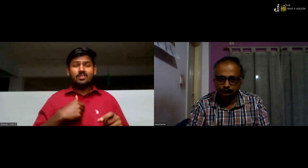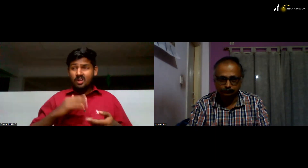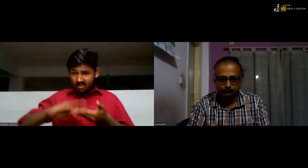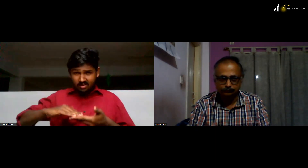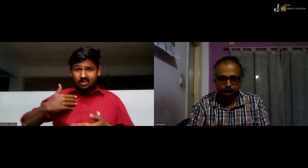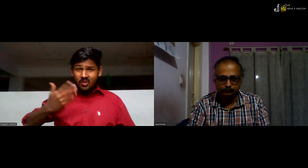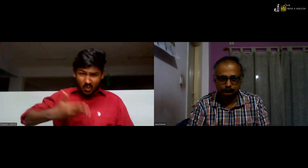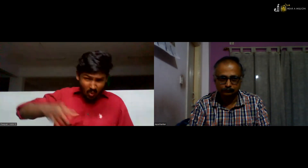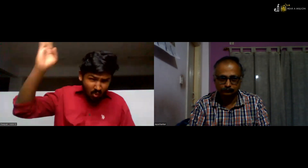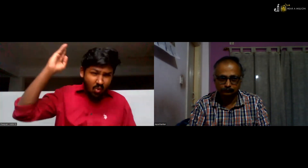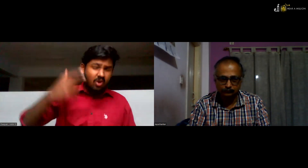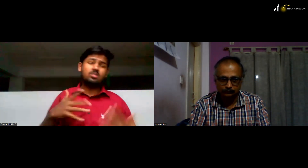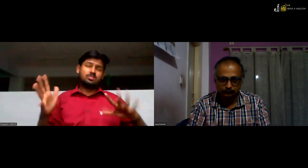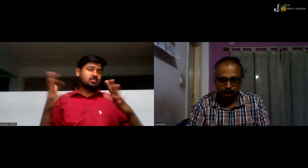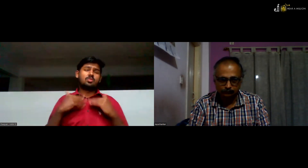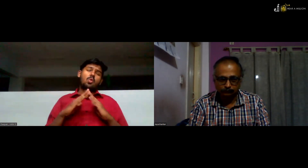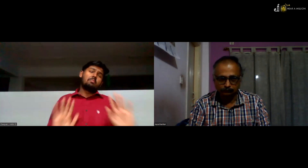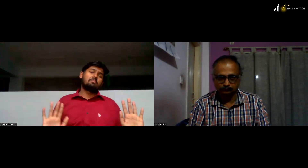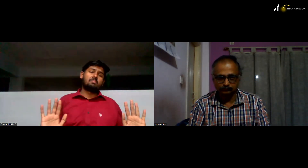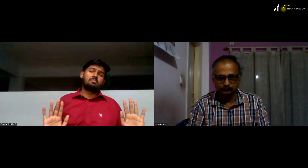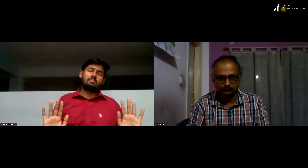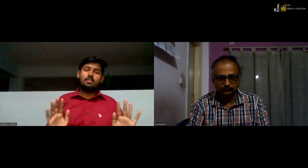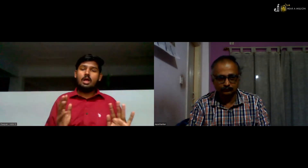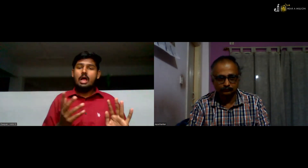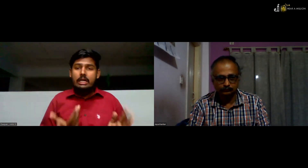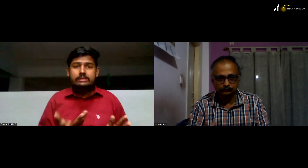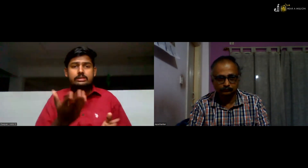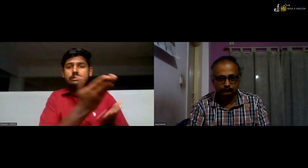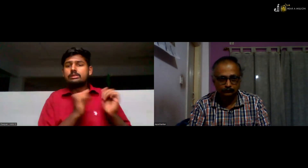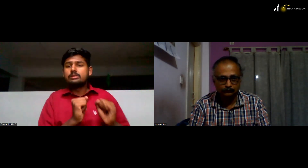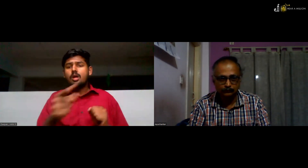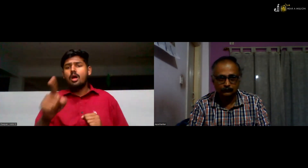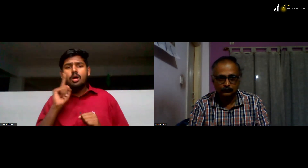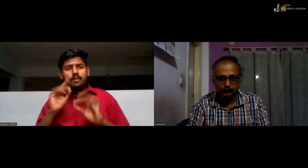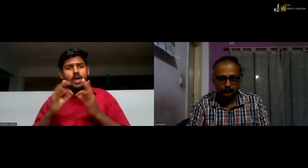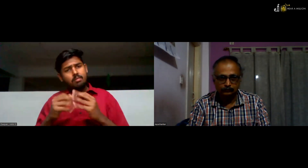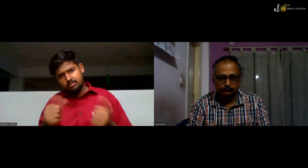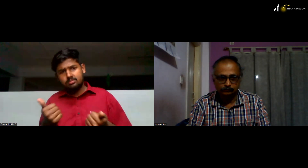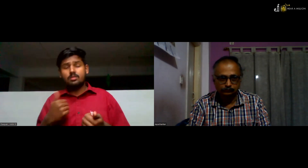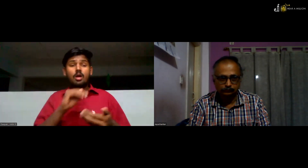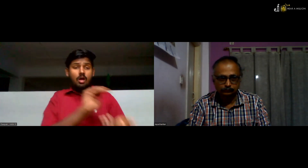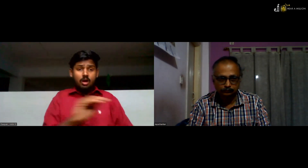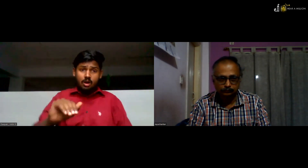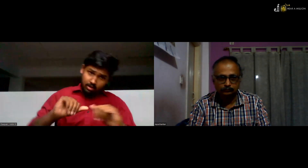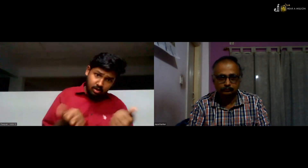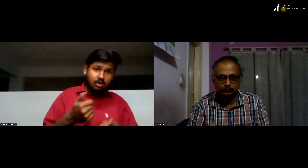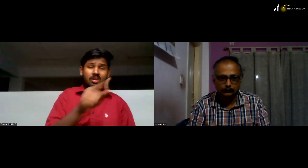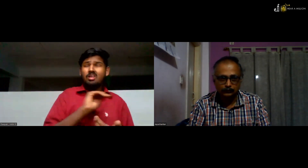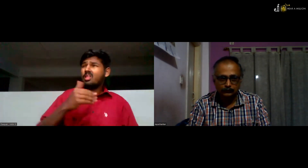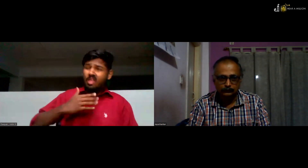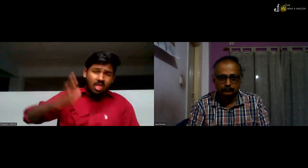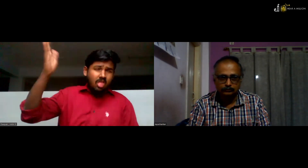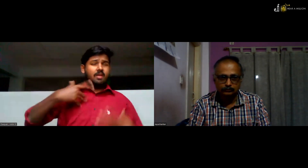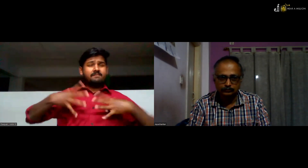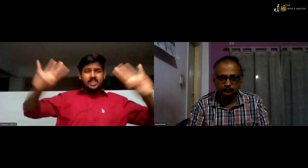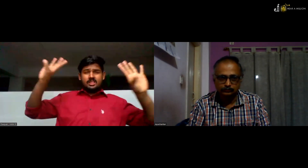traveling, with your family or someone. Okay. So people used to think that we can't go somewhere